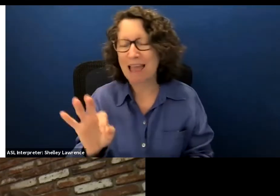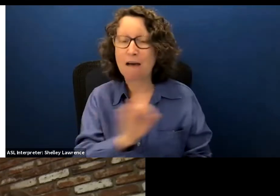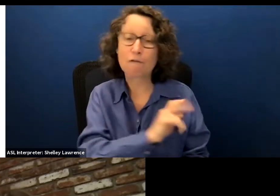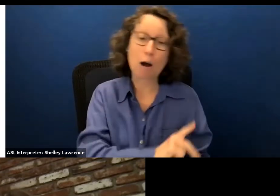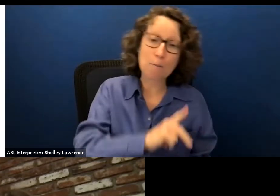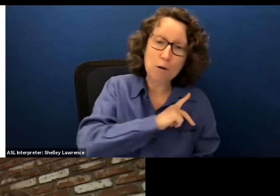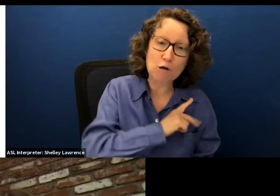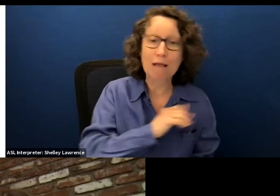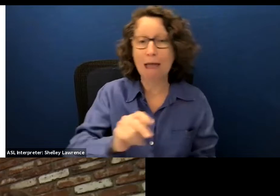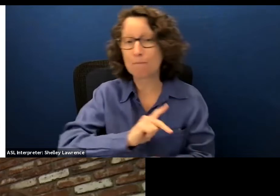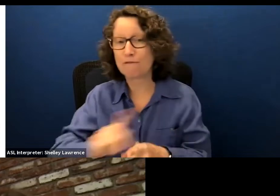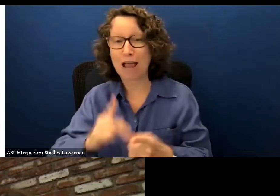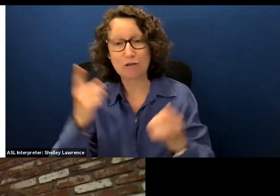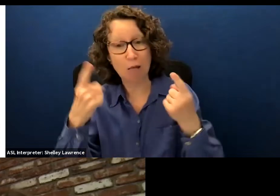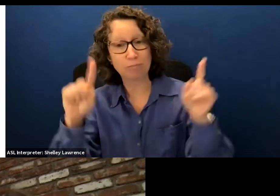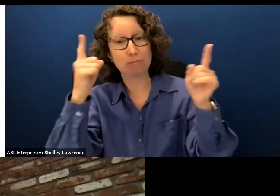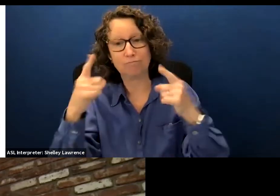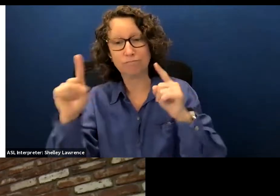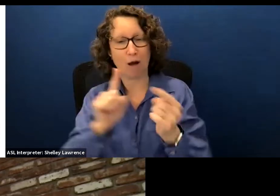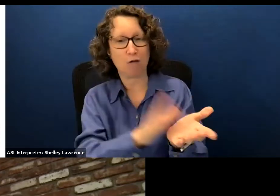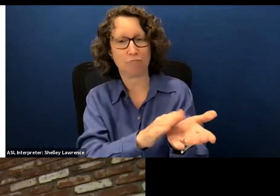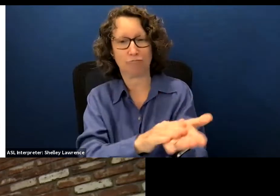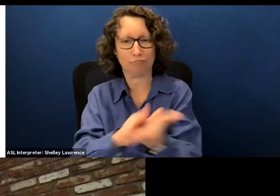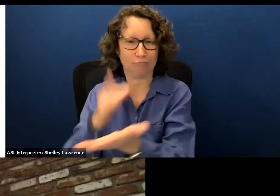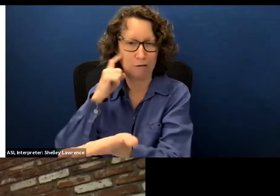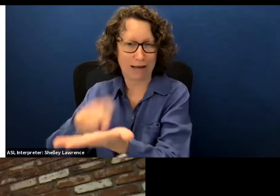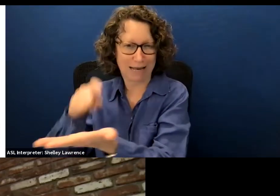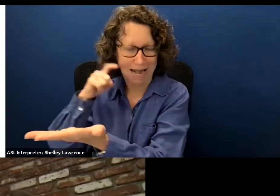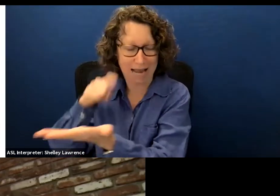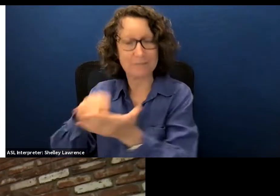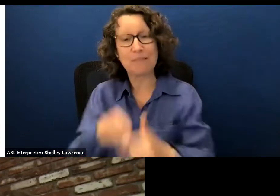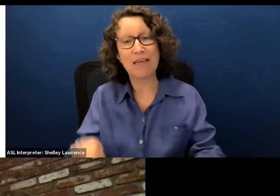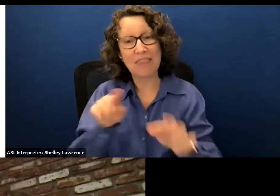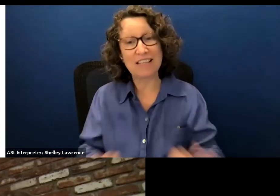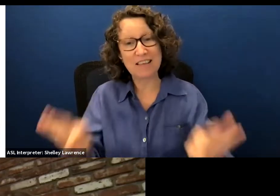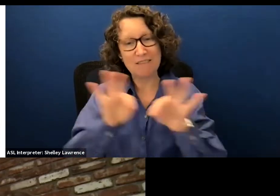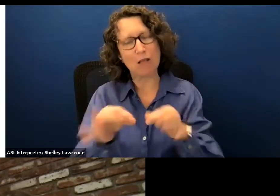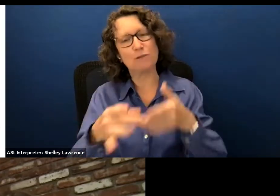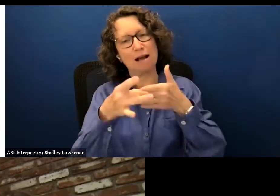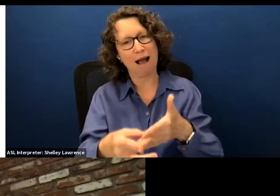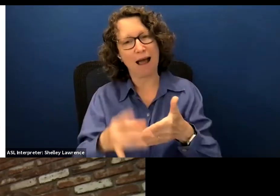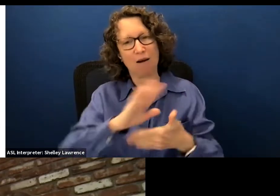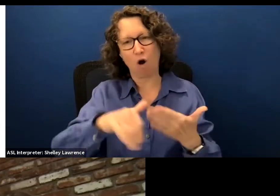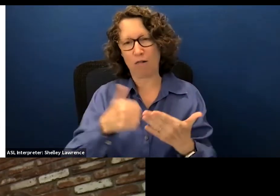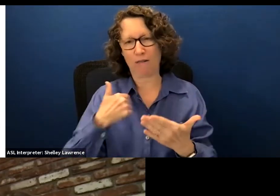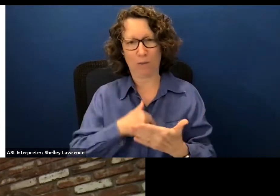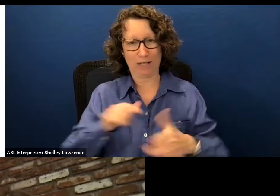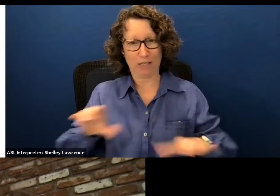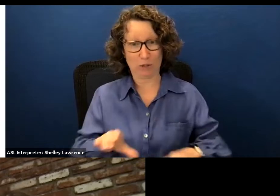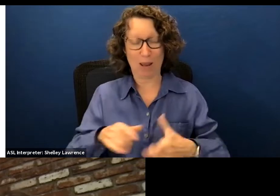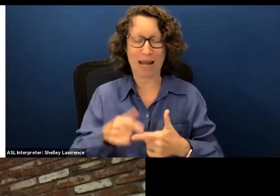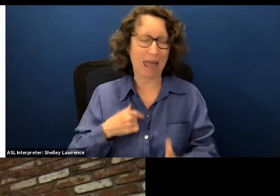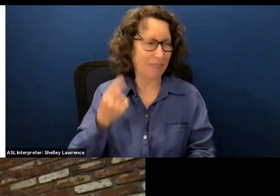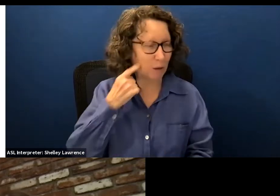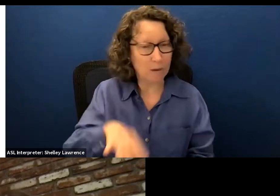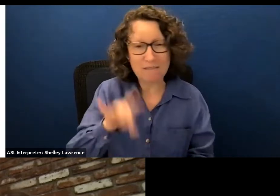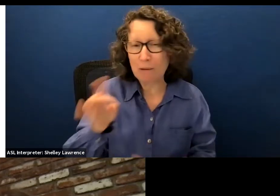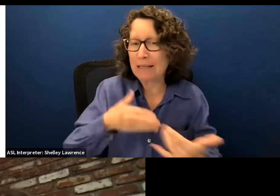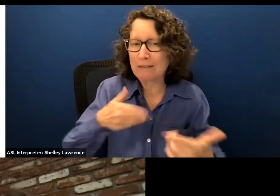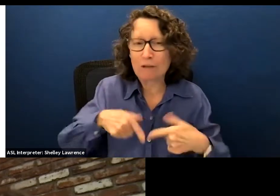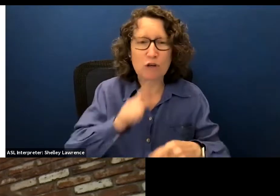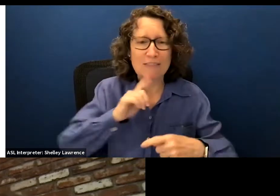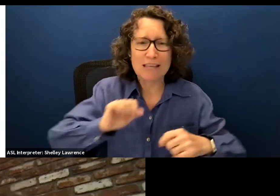and professional accomplishments. So these values really guide us in all we do. And I think we've found that even in